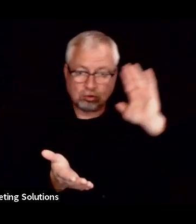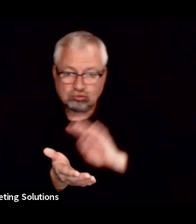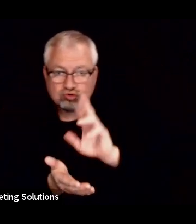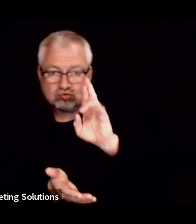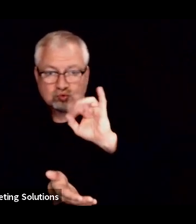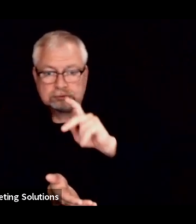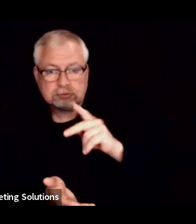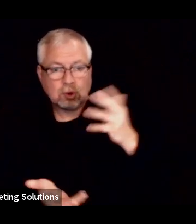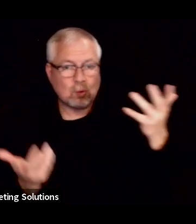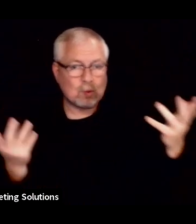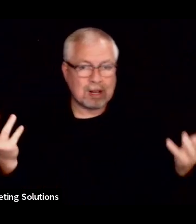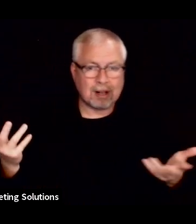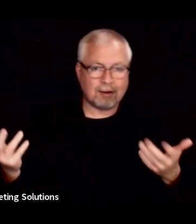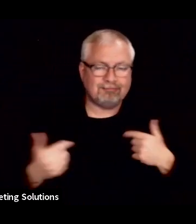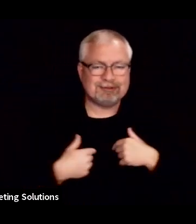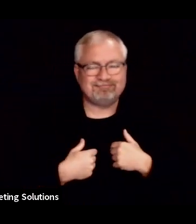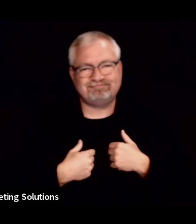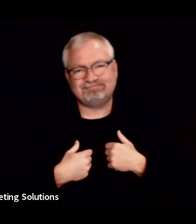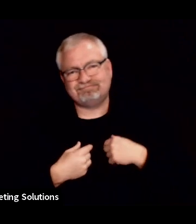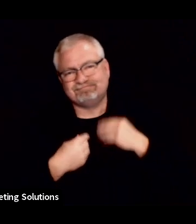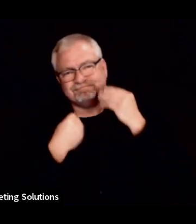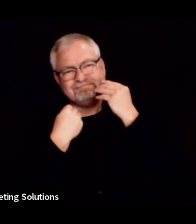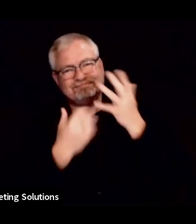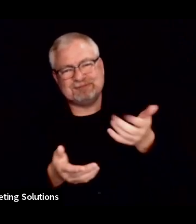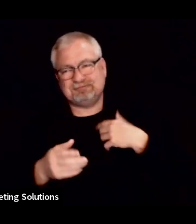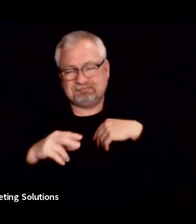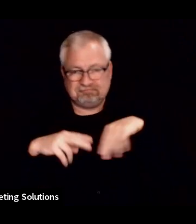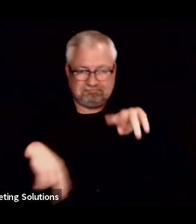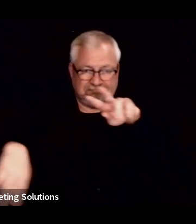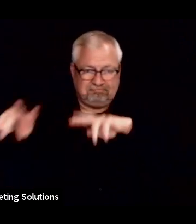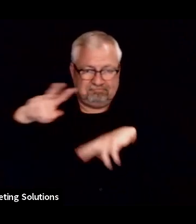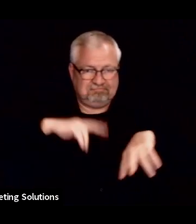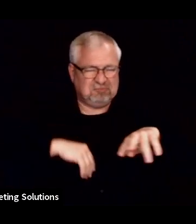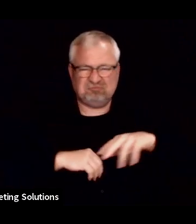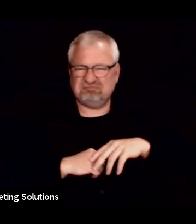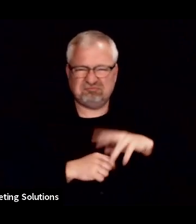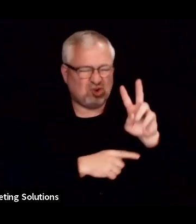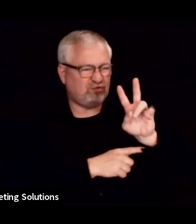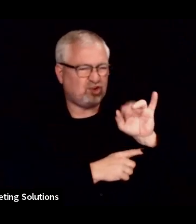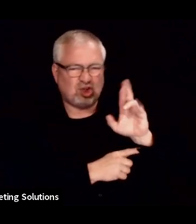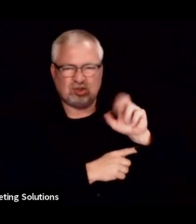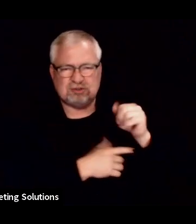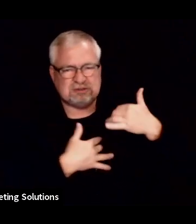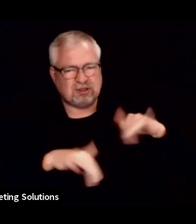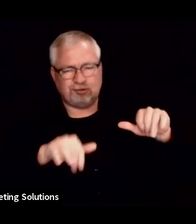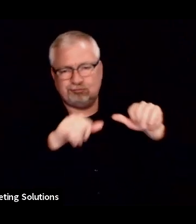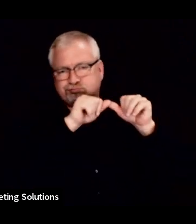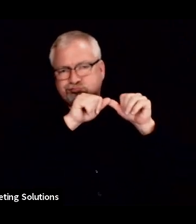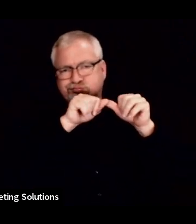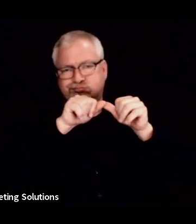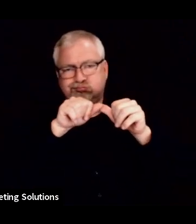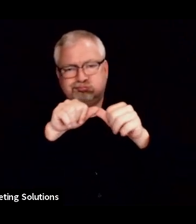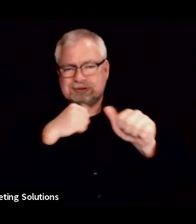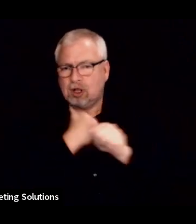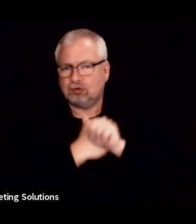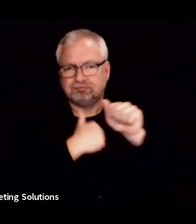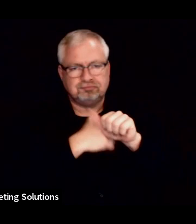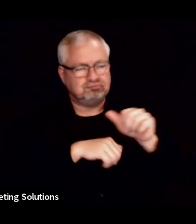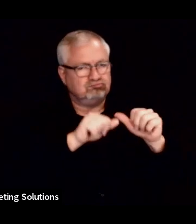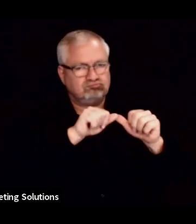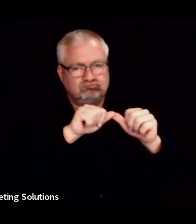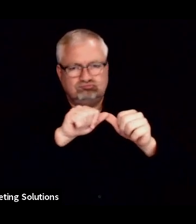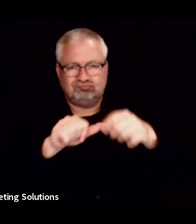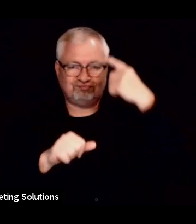our assessment that this is going to be with us at dangerous levels for some time. But it